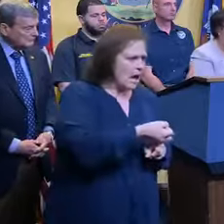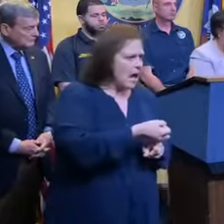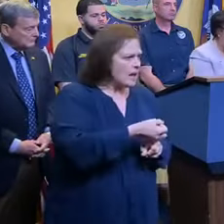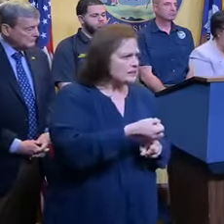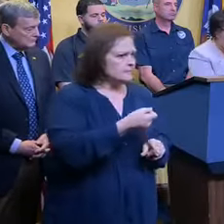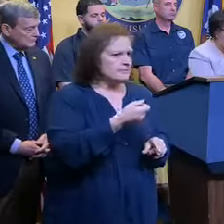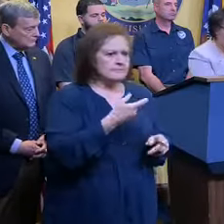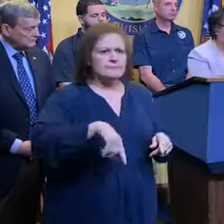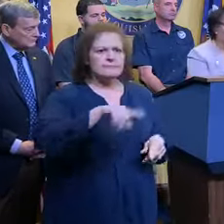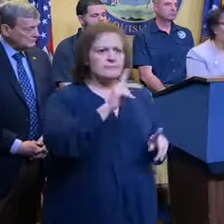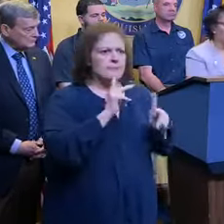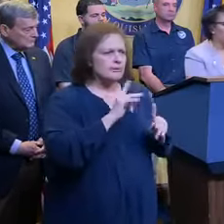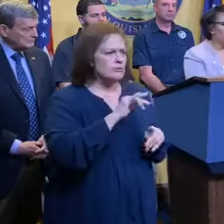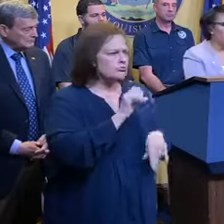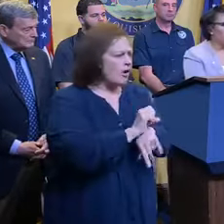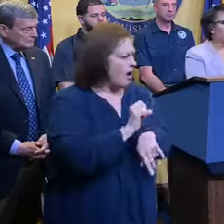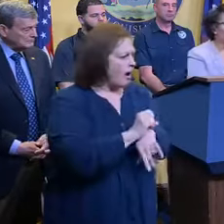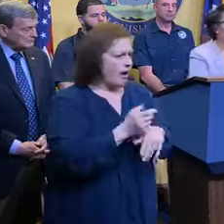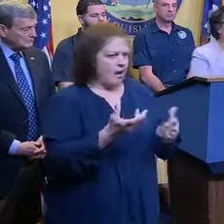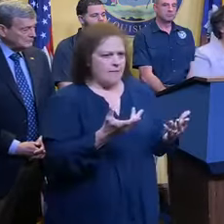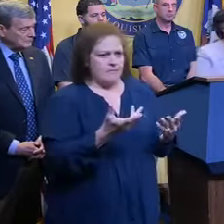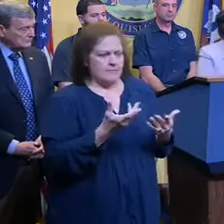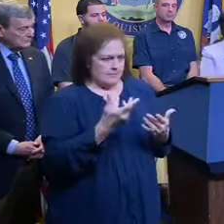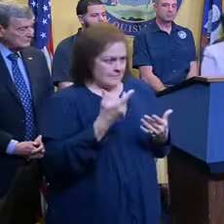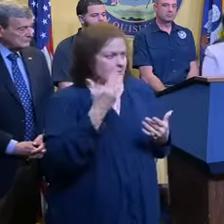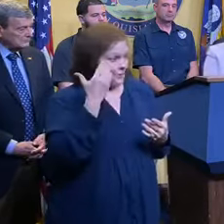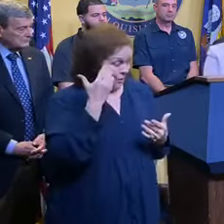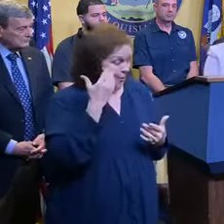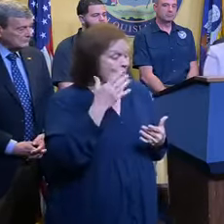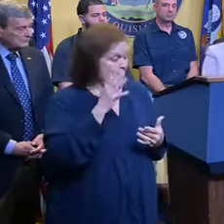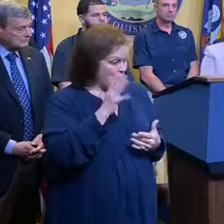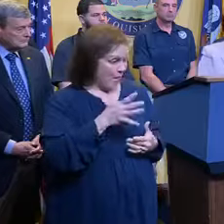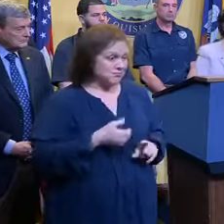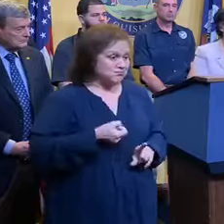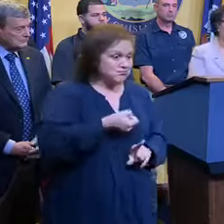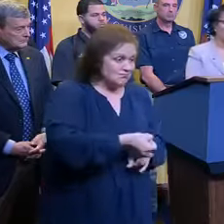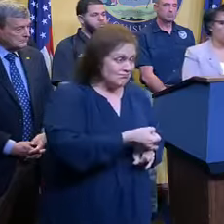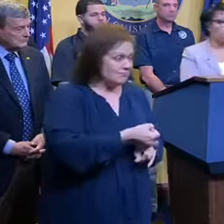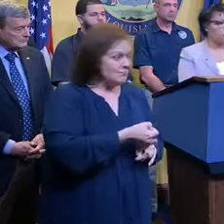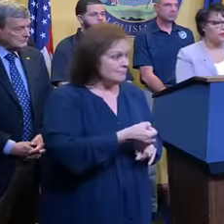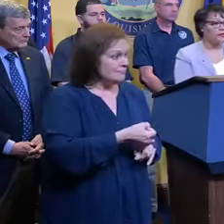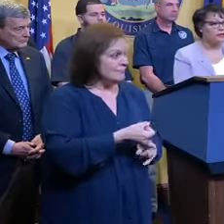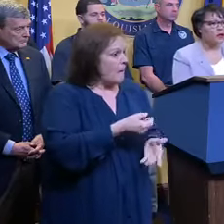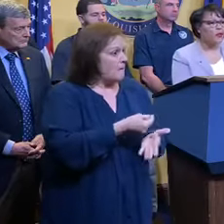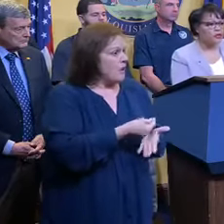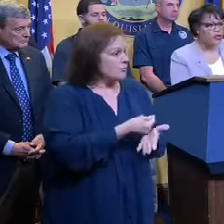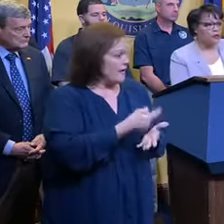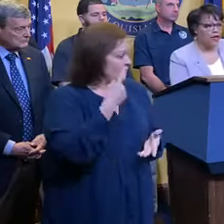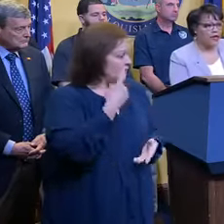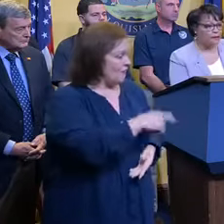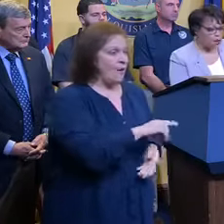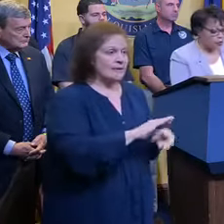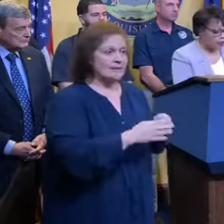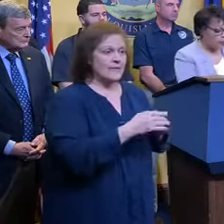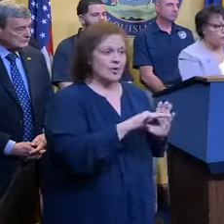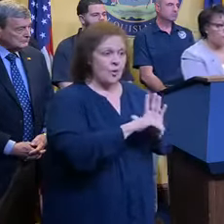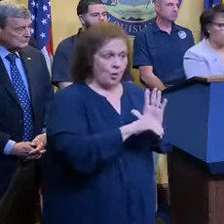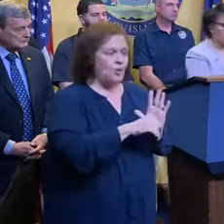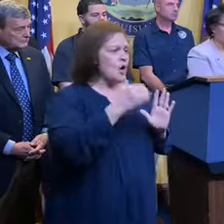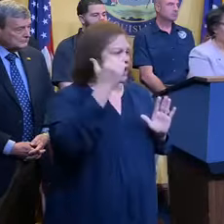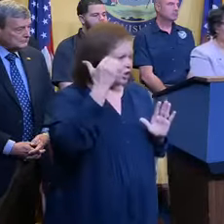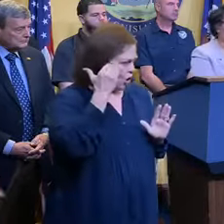of jobs, but make no mistake about it, there will be an impact to the budget of the city of New Orleans. We know that. We